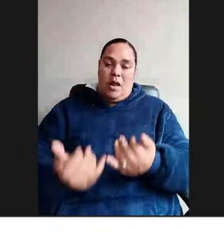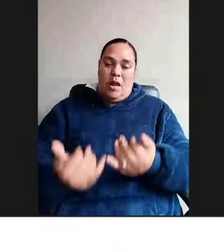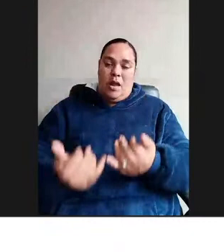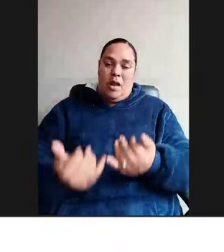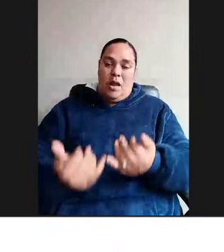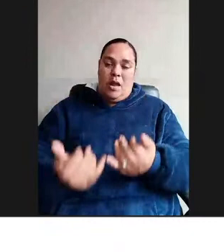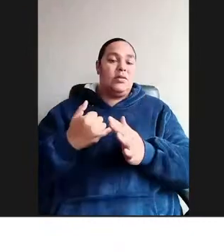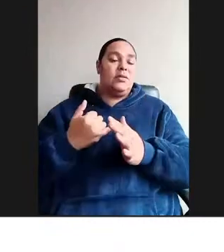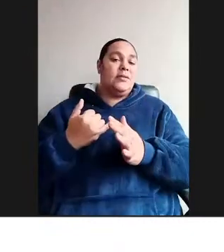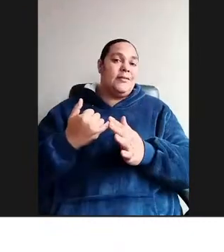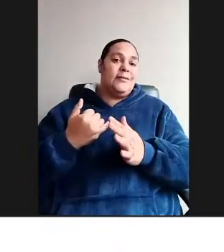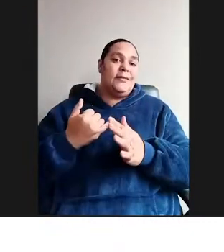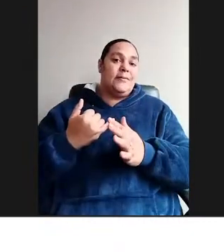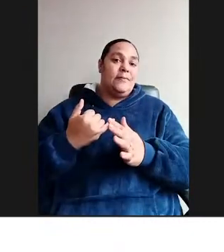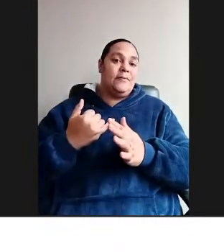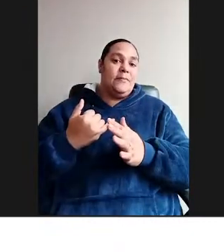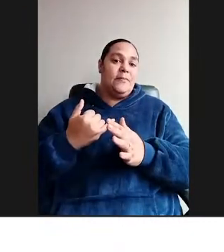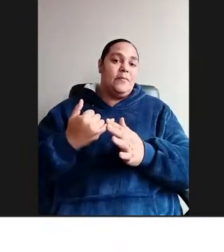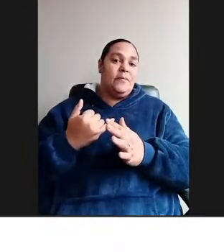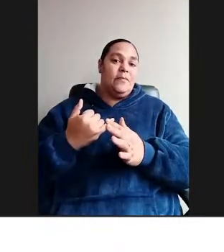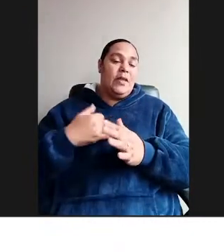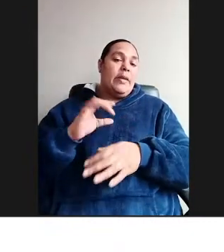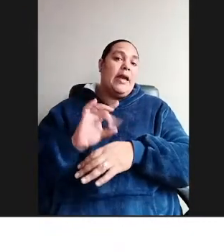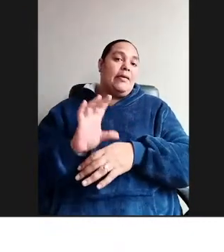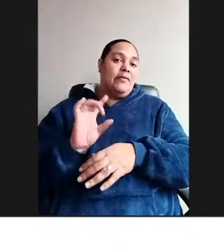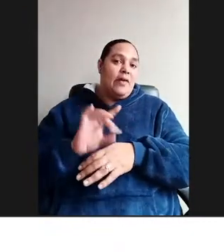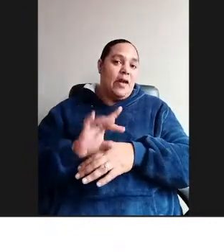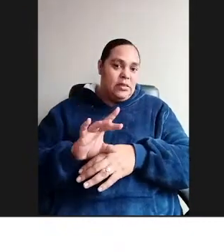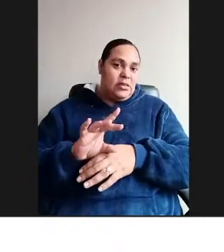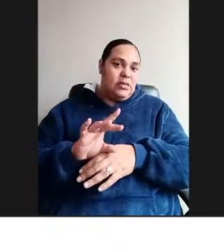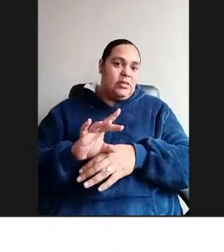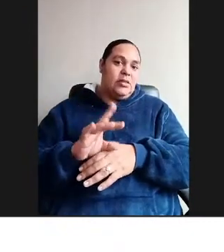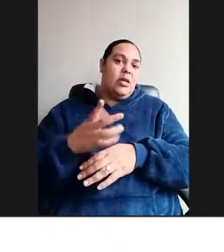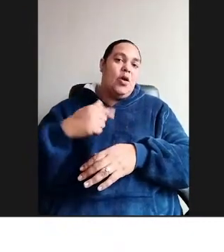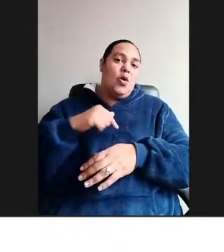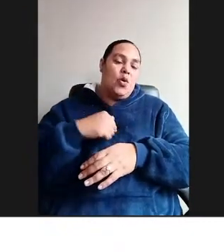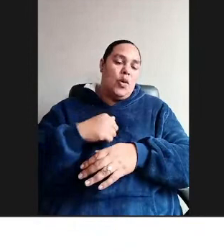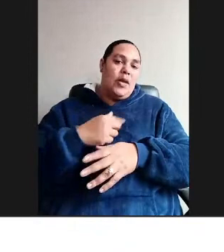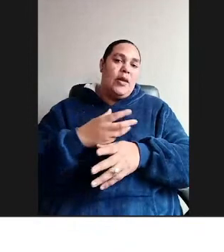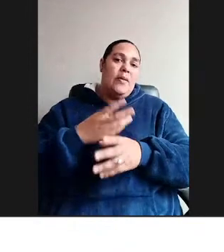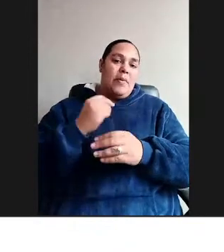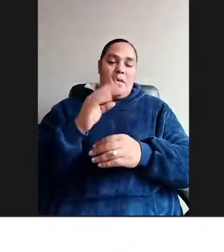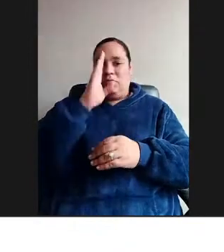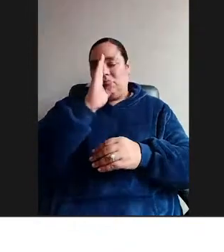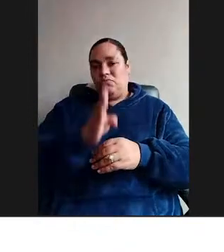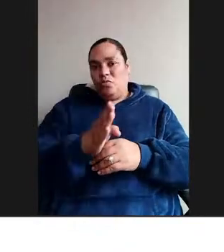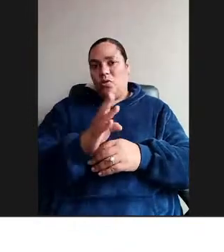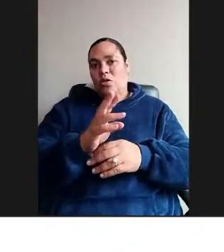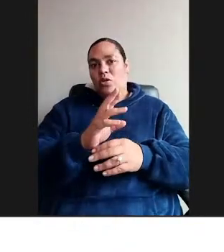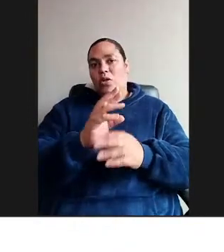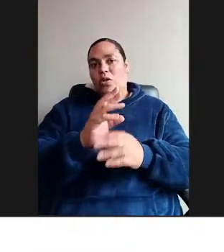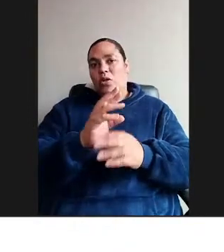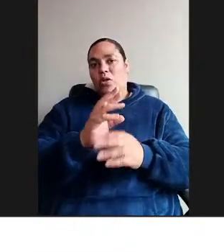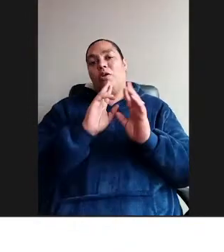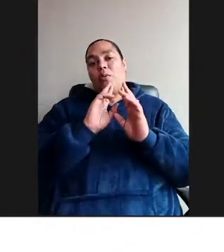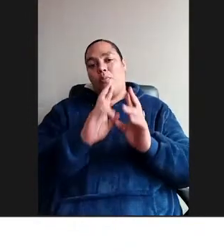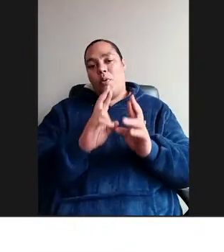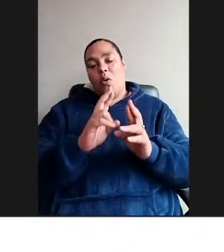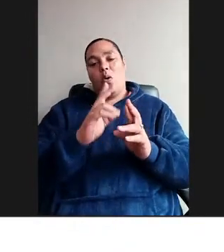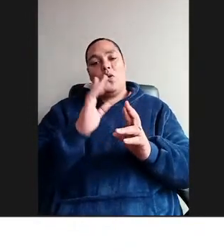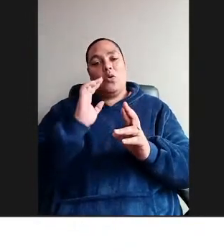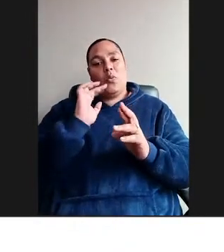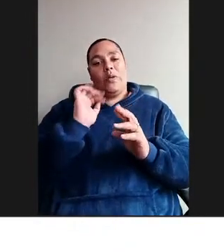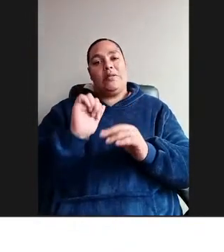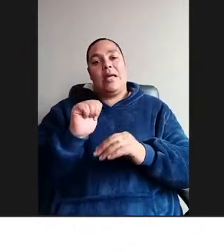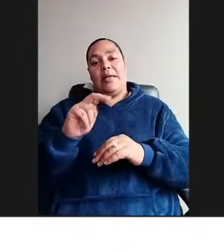me advise that we get a direct record and when it comes to ANC members that